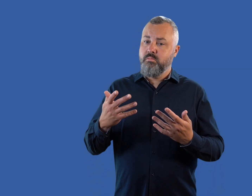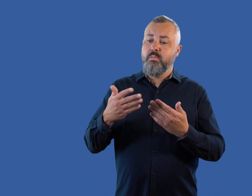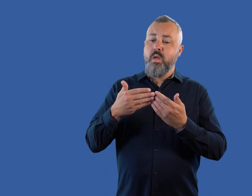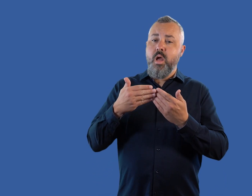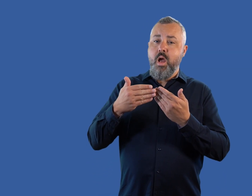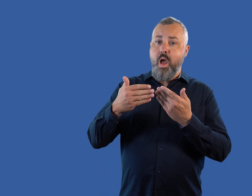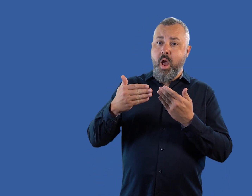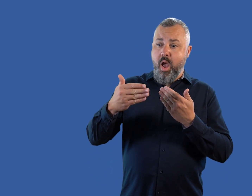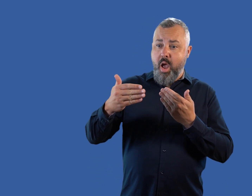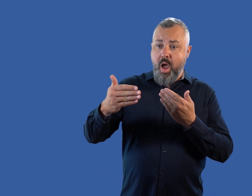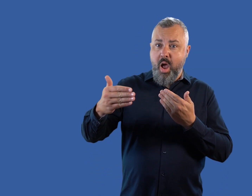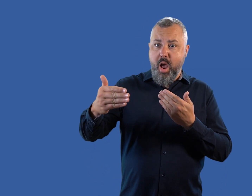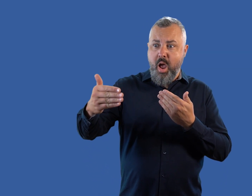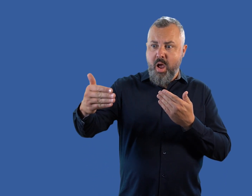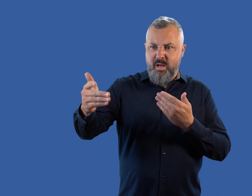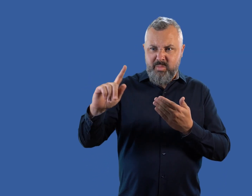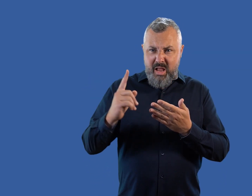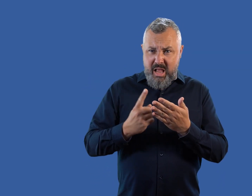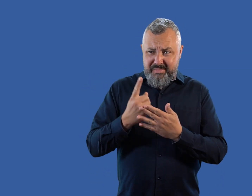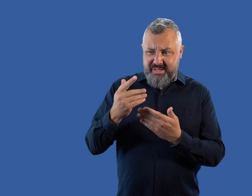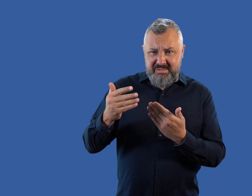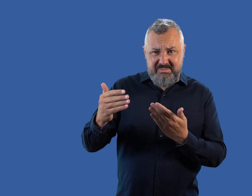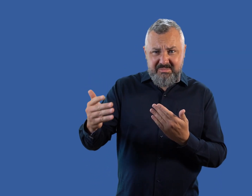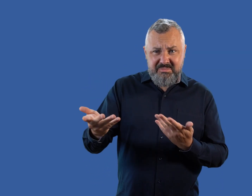So, long term, what happens?